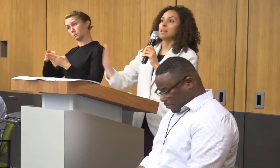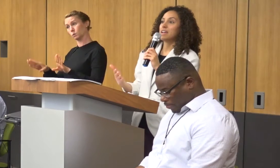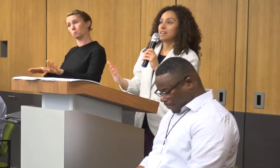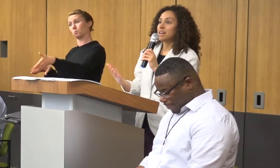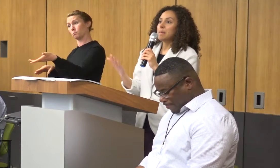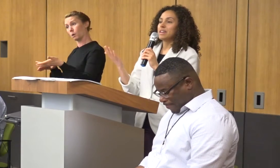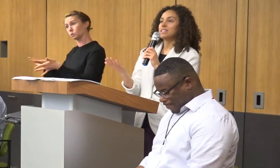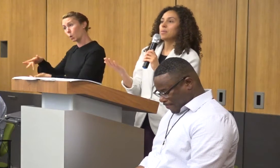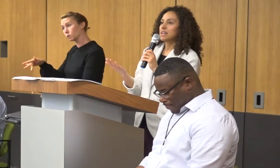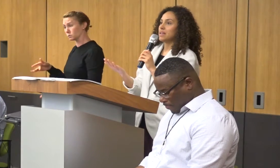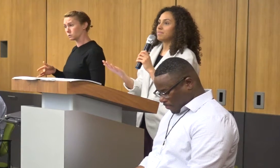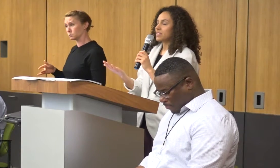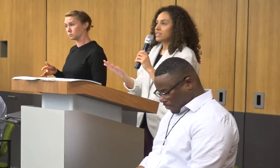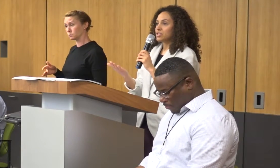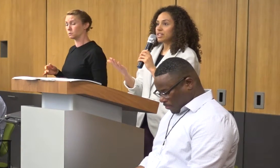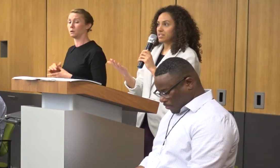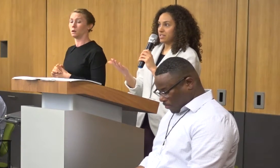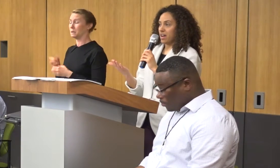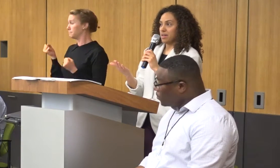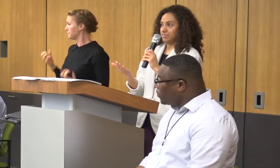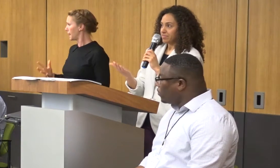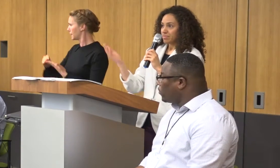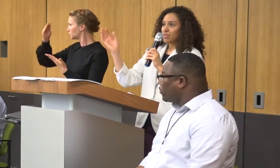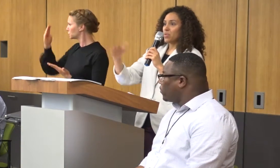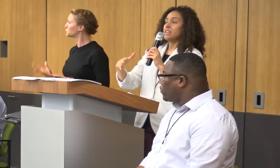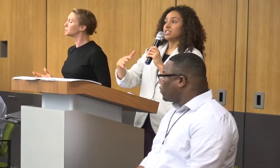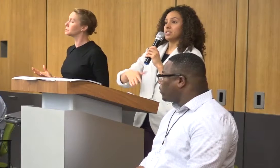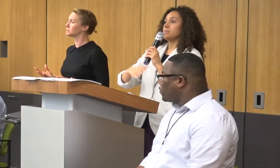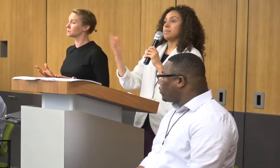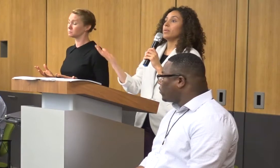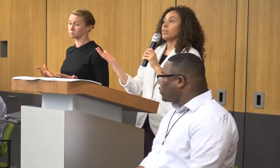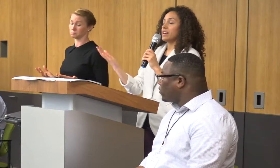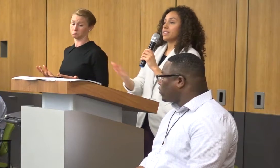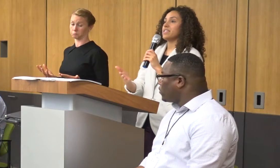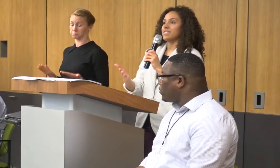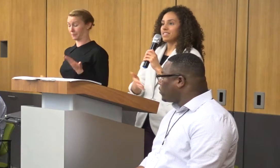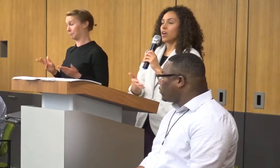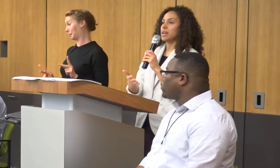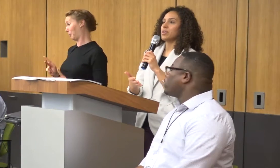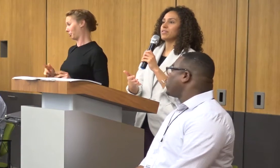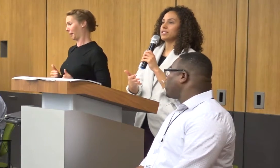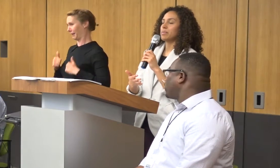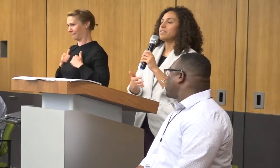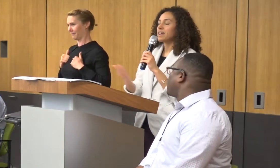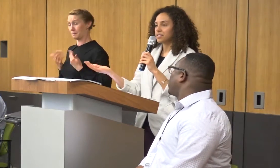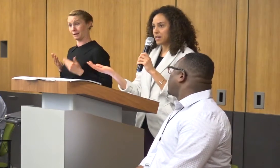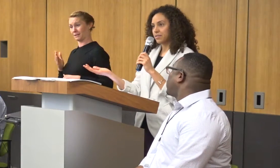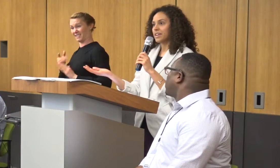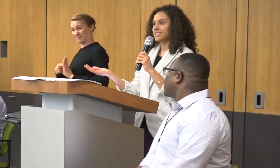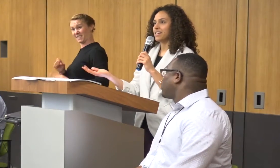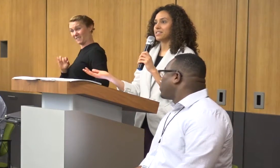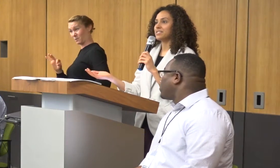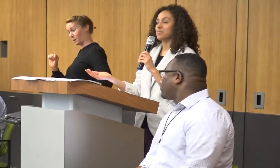and like bringing them in, because so many students or even just people that live in our neighborhood, for example, have never